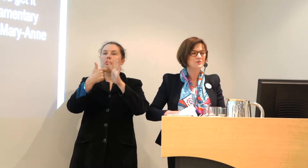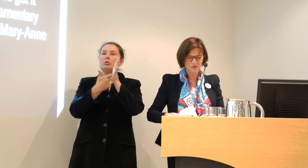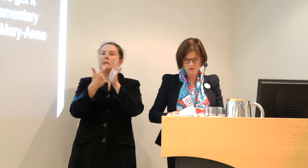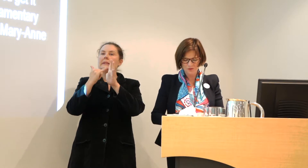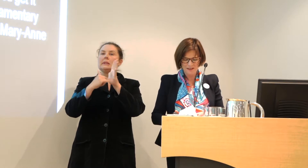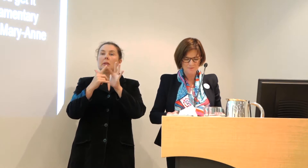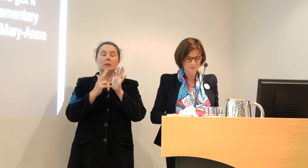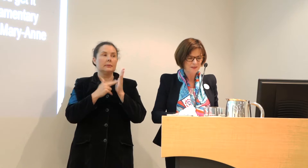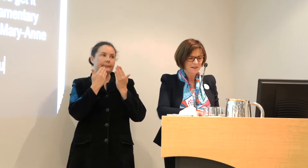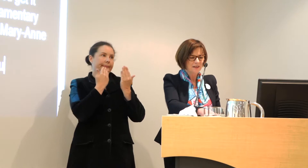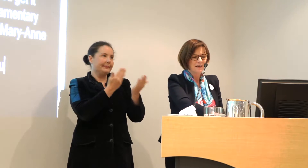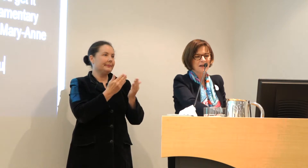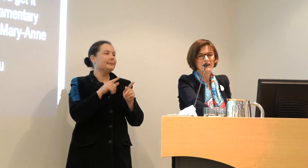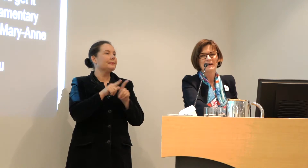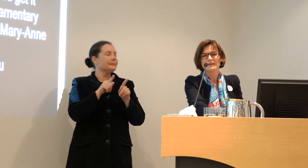thank you to